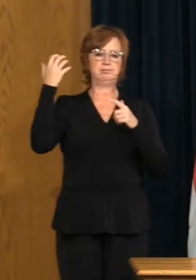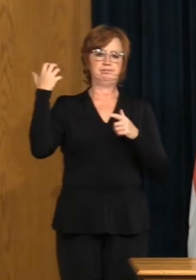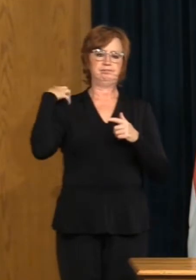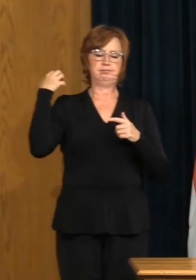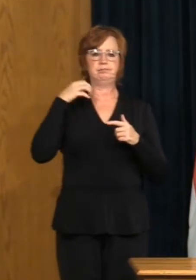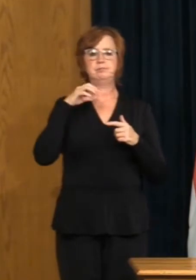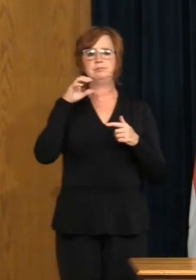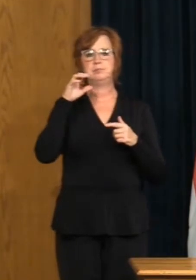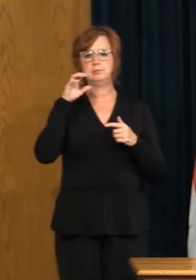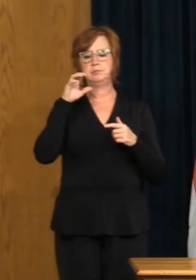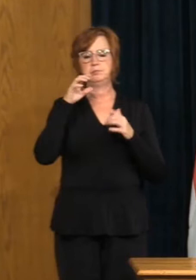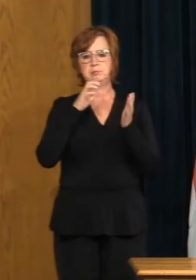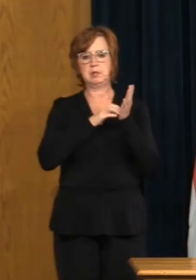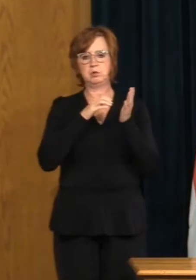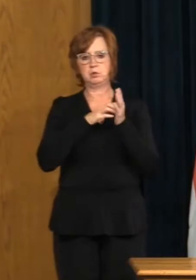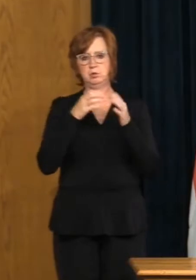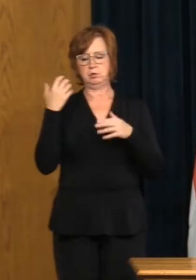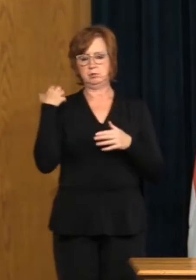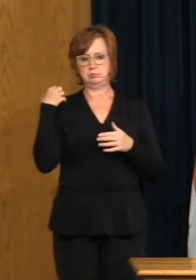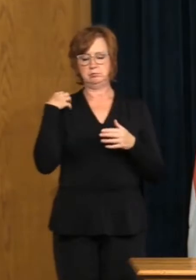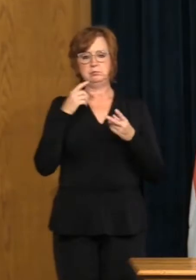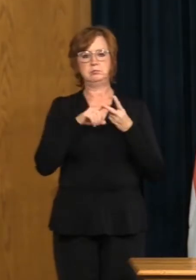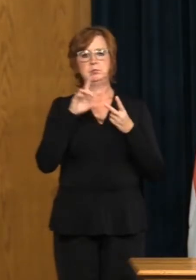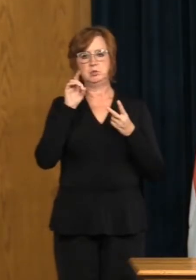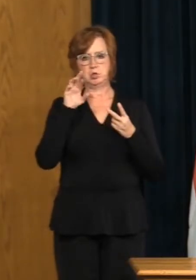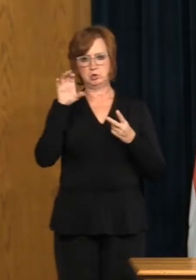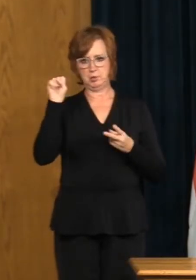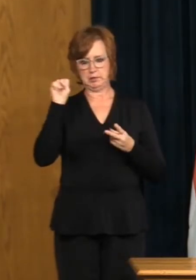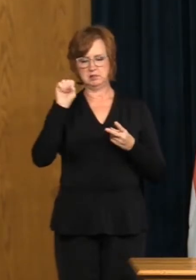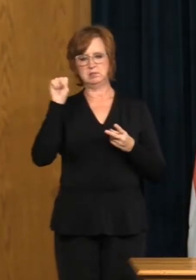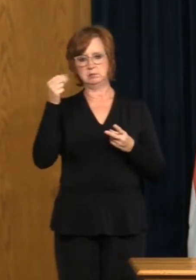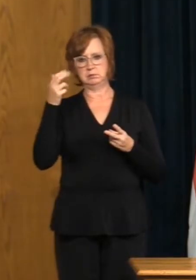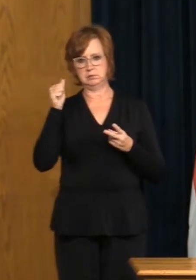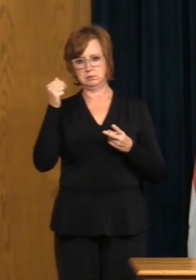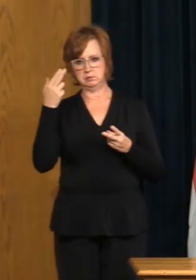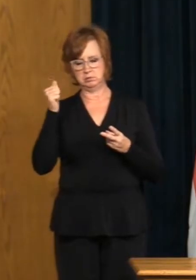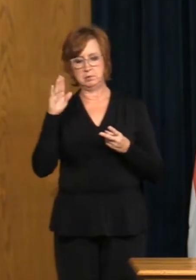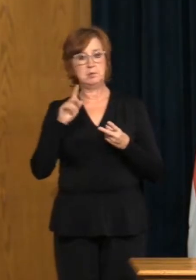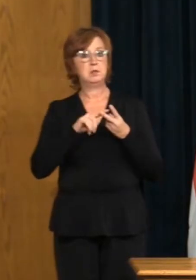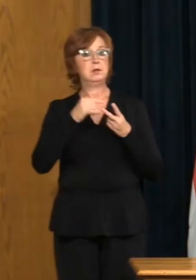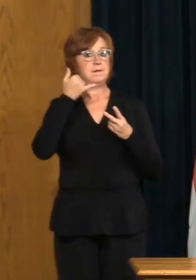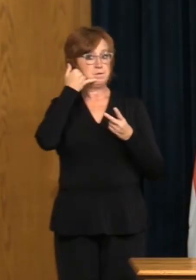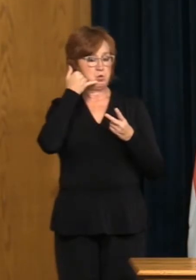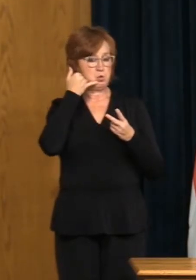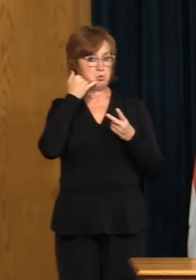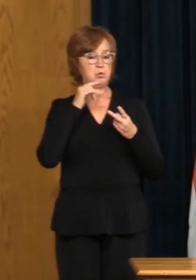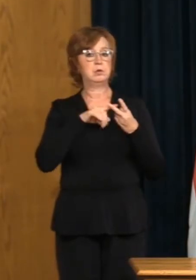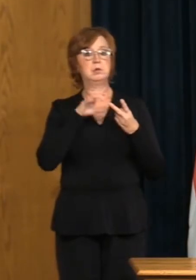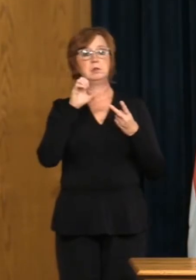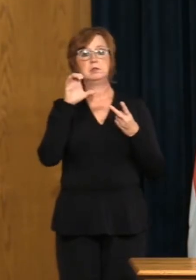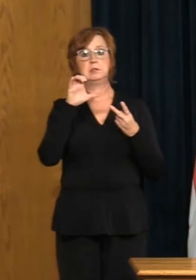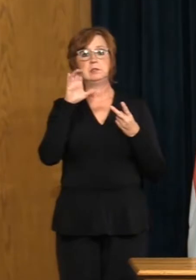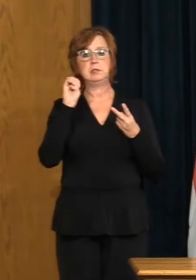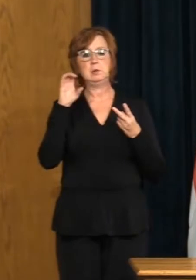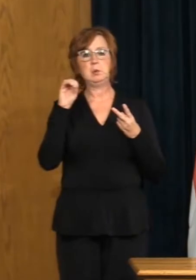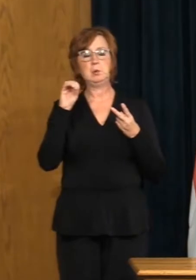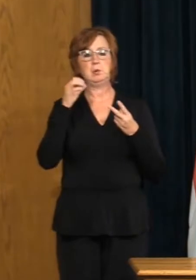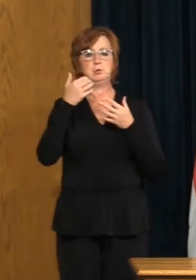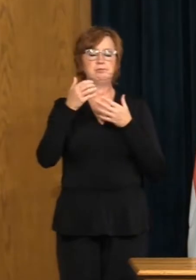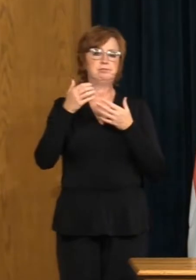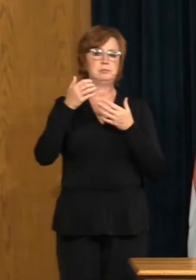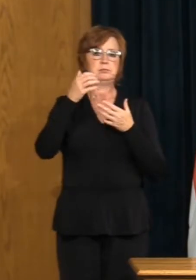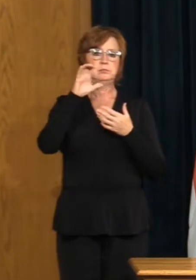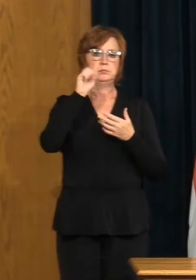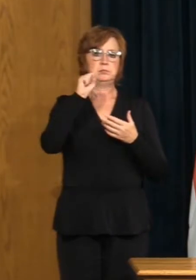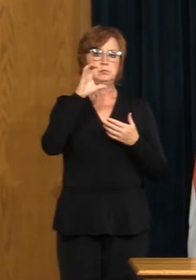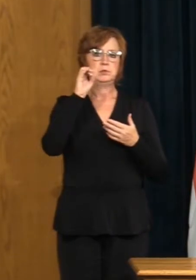Dr. Saqib Shahab. As well on the phone from the Saskatchewan Health Authority, we have CEO Scott Livingstone.